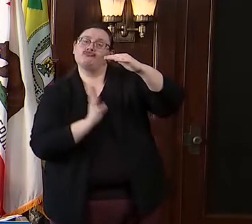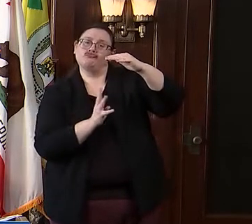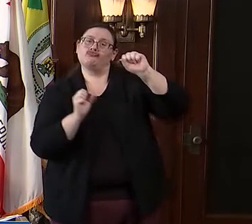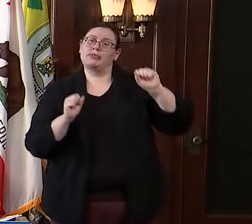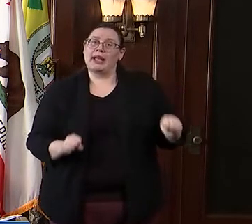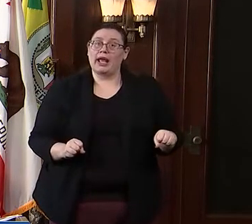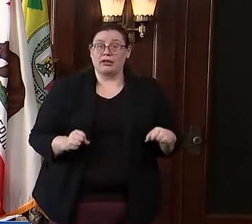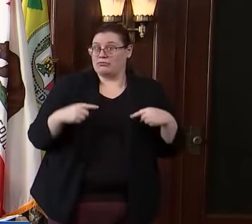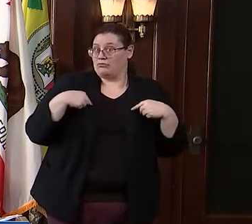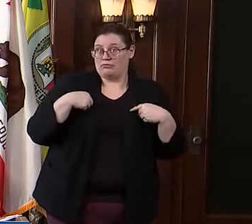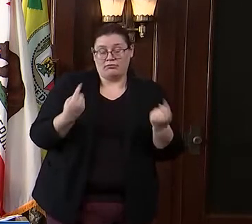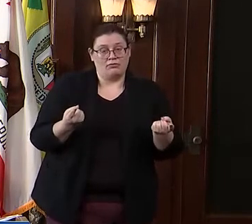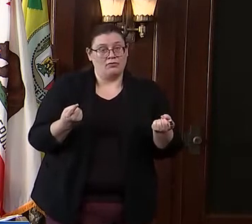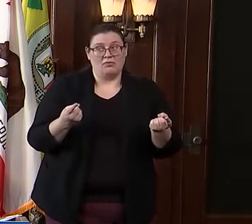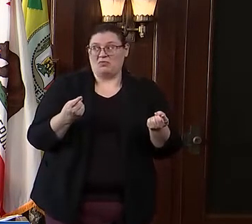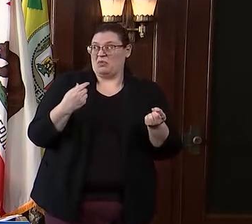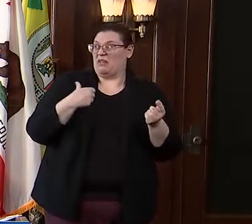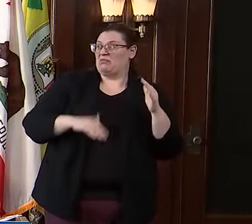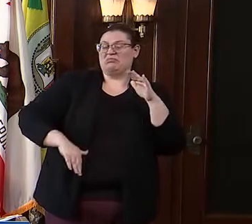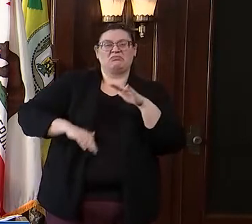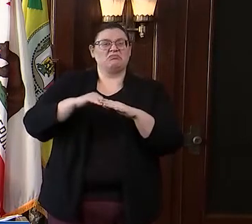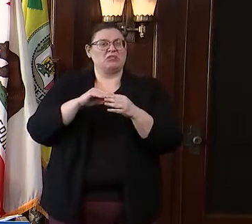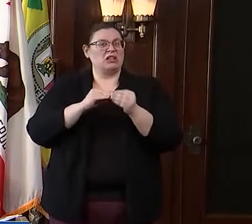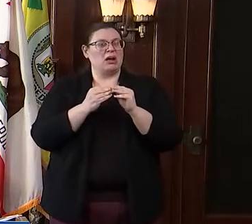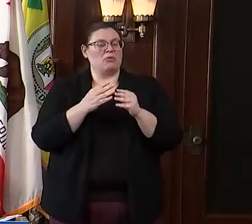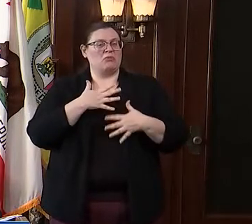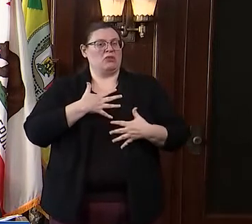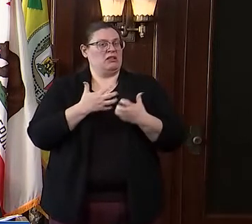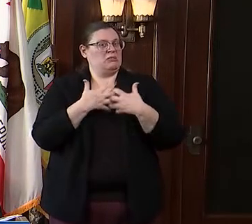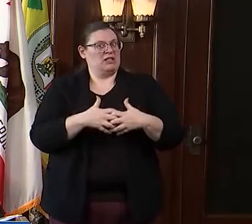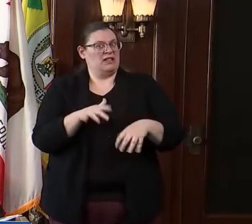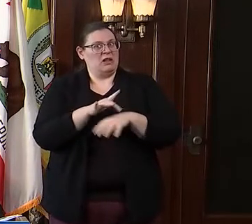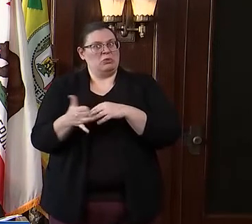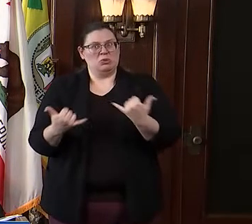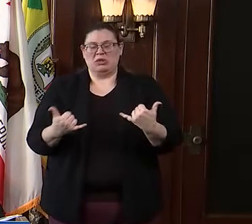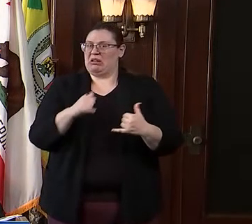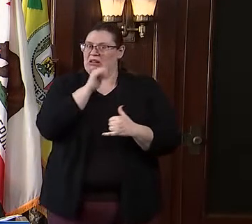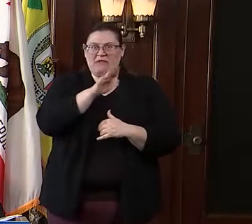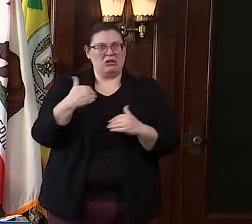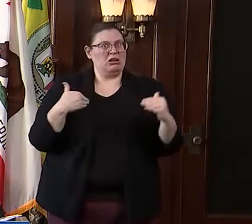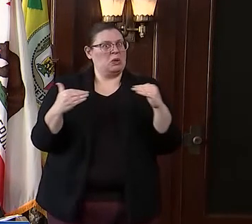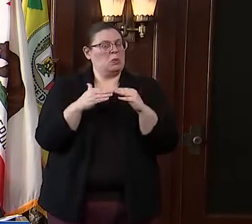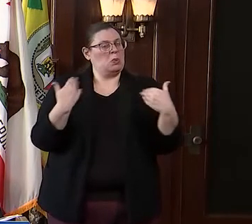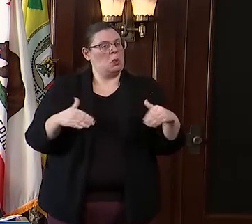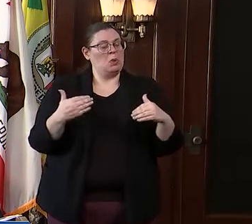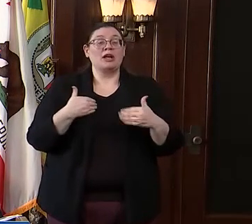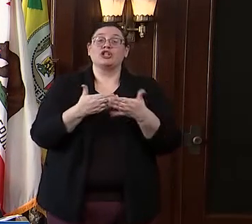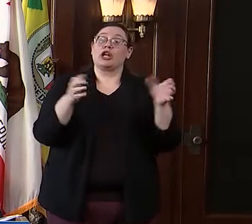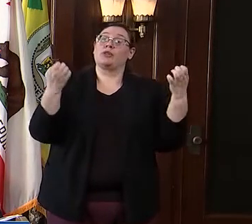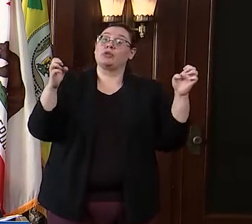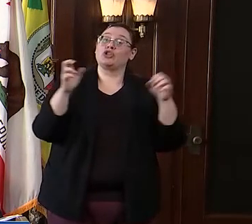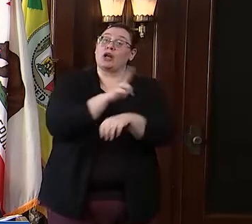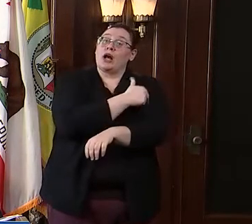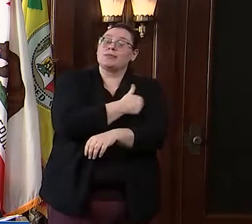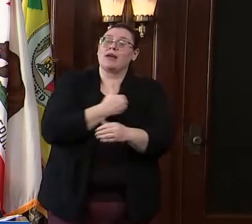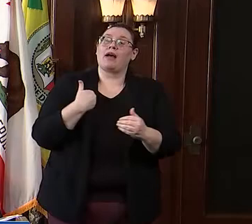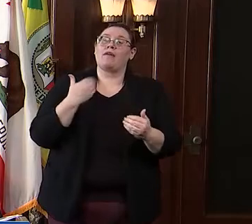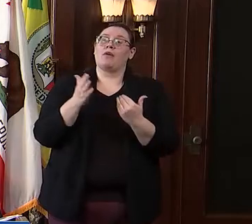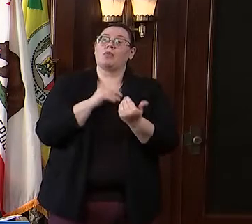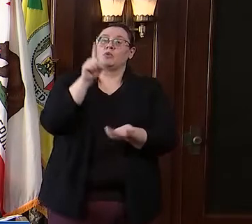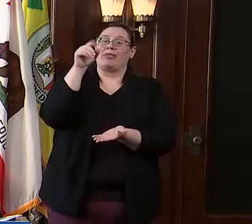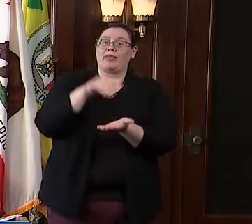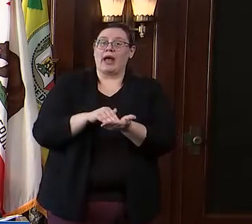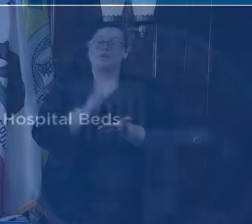we've never had as many ventilators as we have right now available. Our general emergency hospitals have nearly 1,000